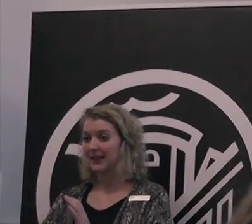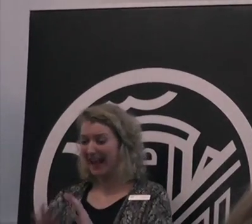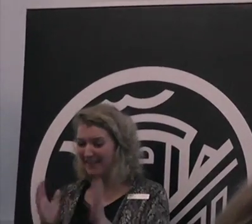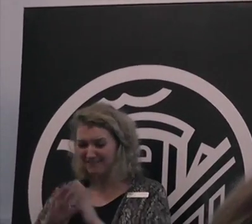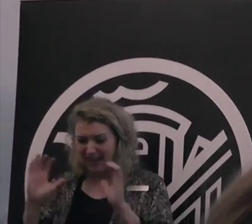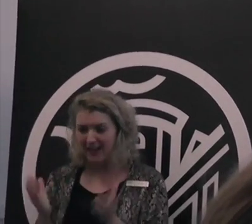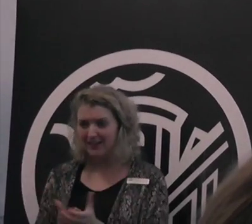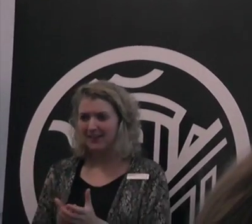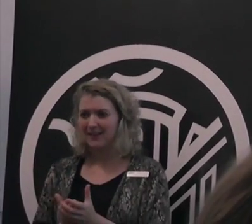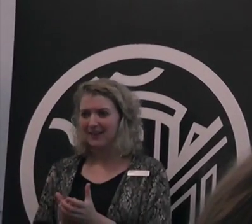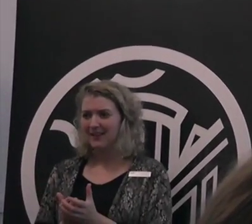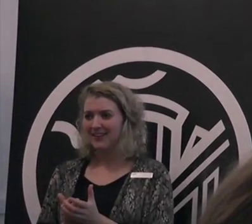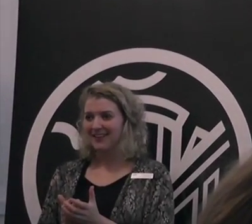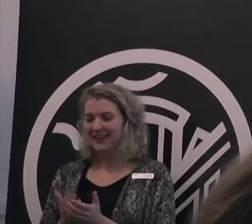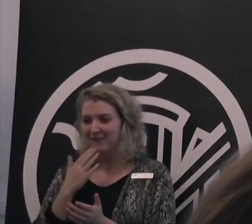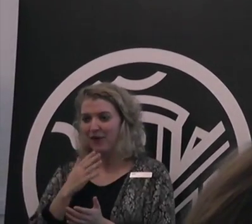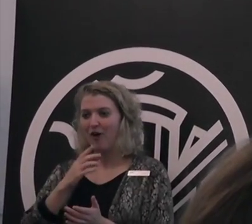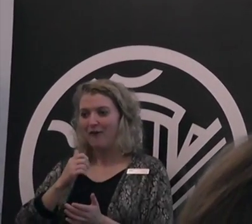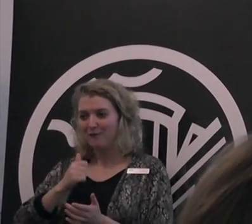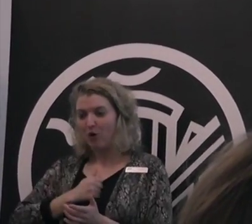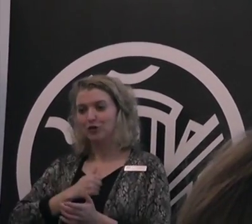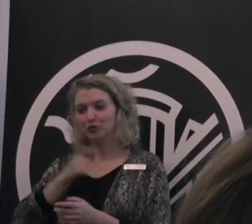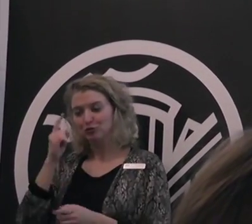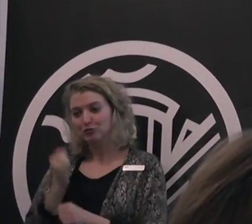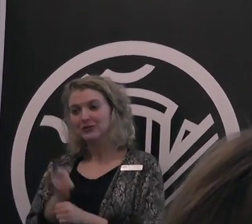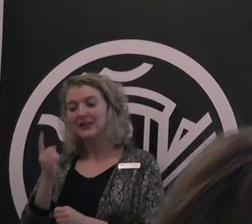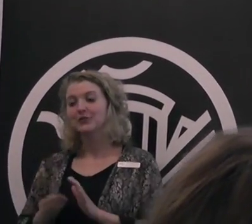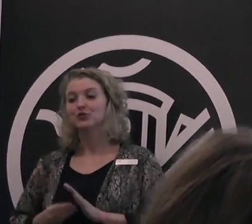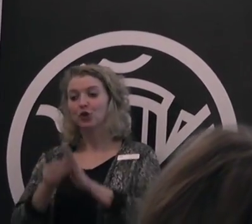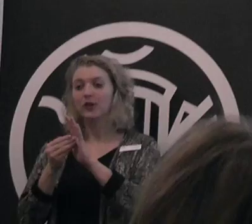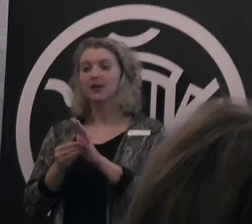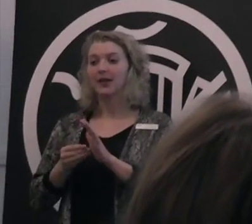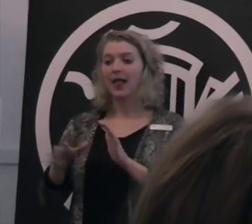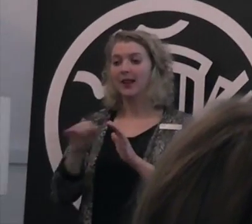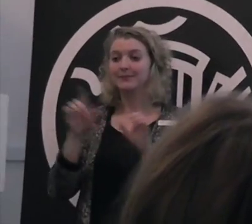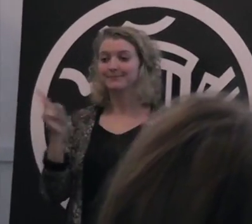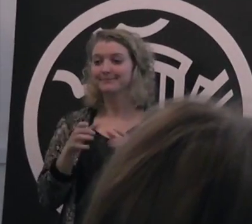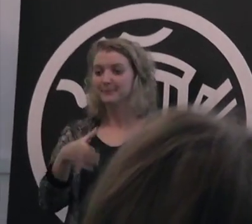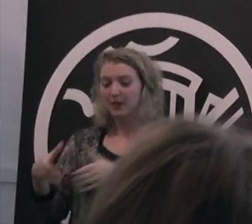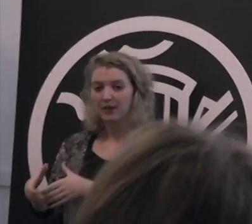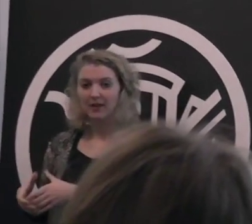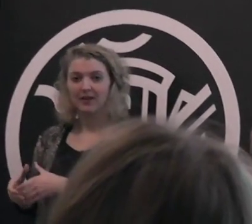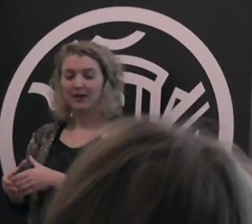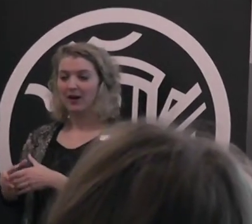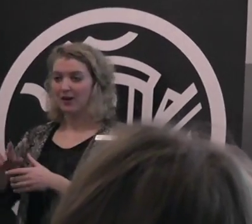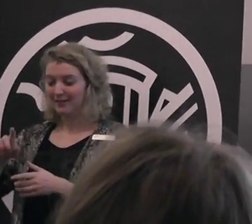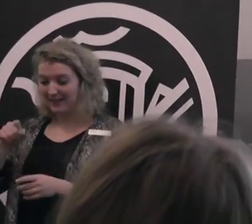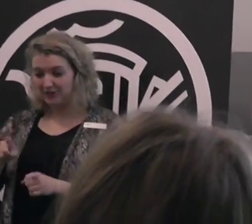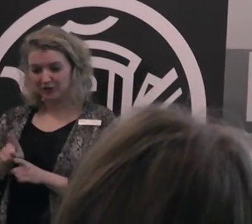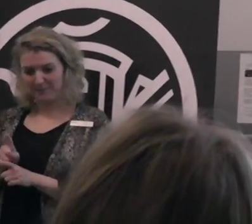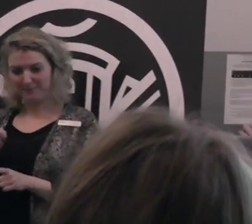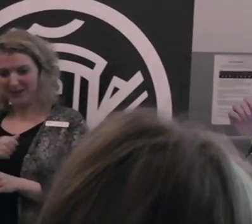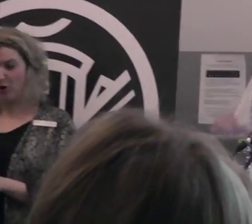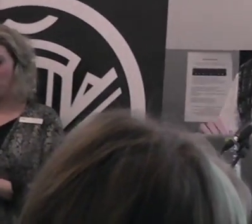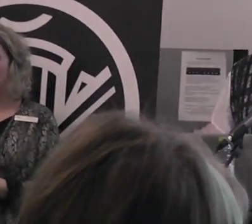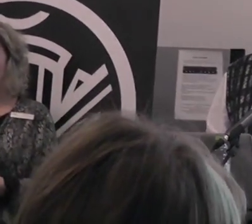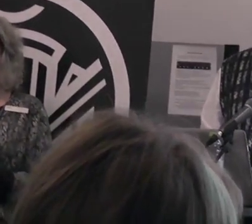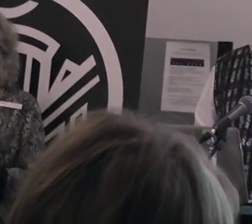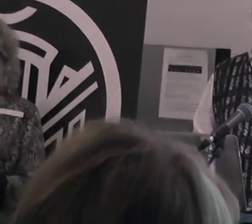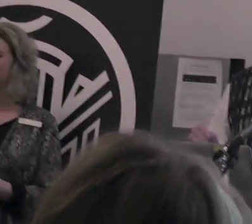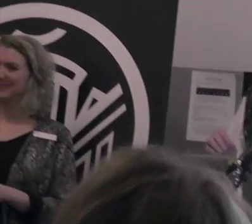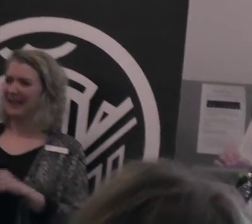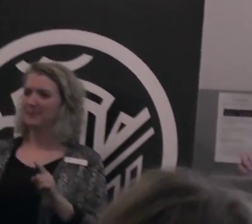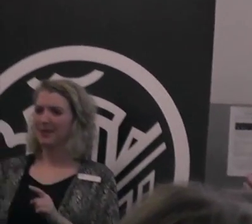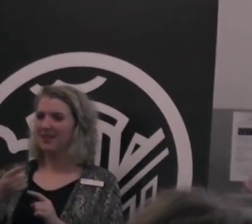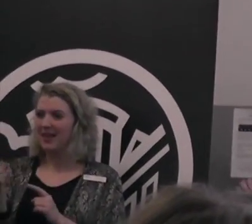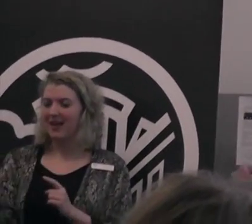we support everyone's differences, and that we realize, as a Native American phrase that my uncle loved to share with me, that we and our